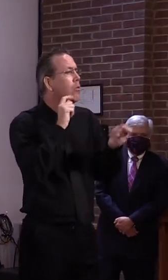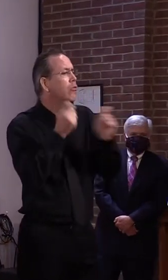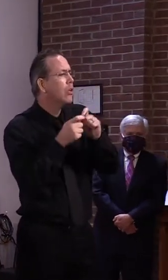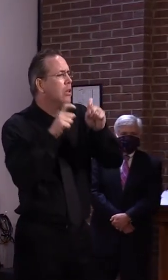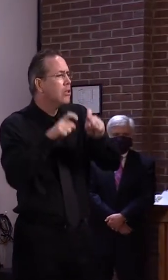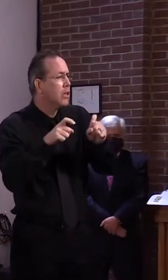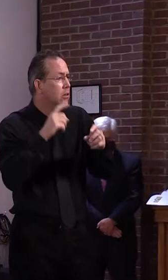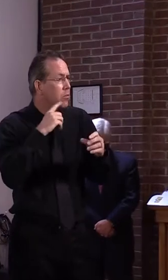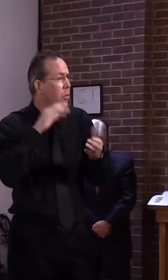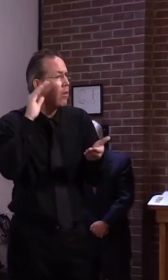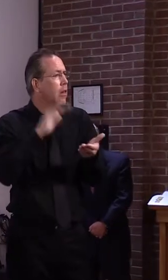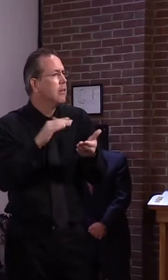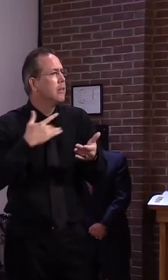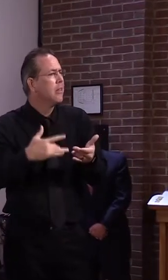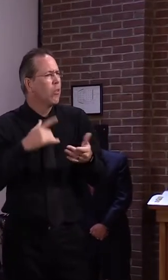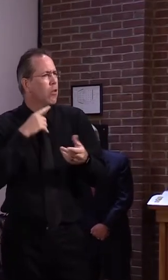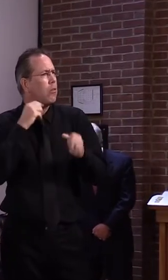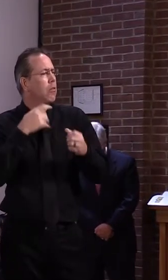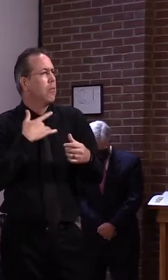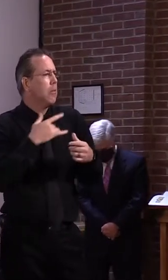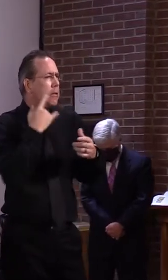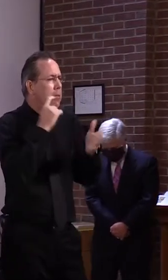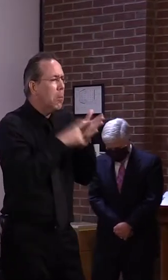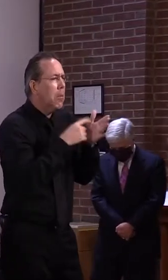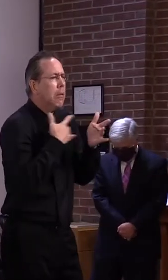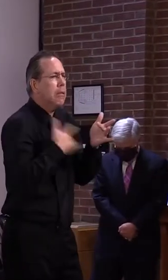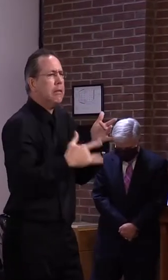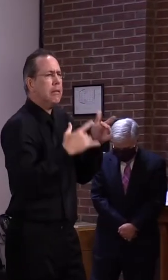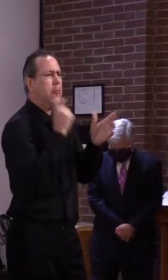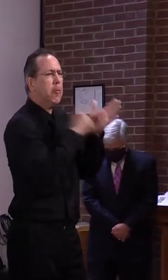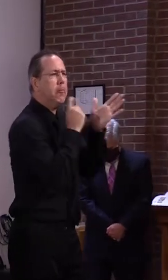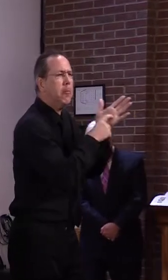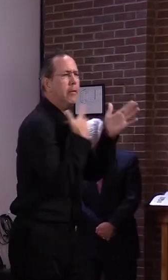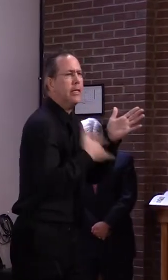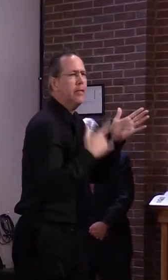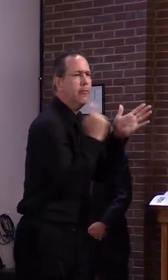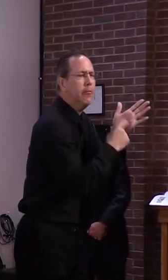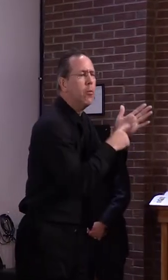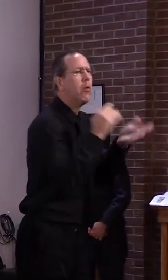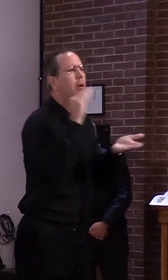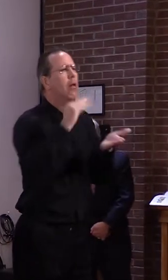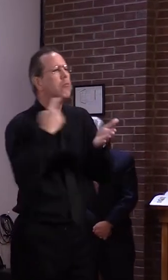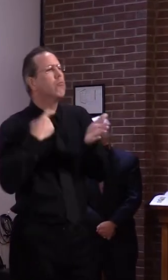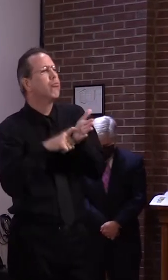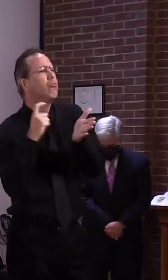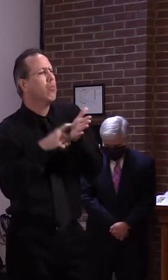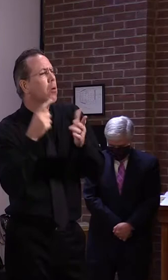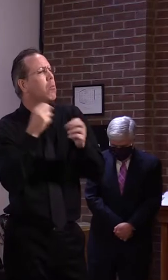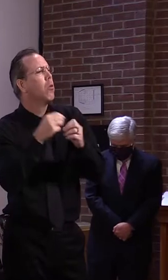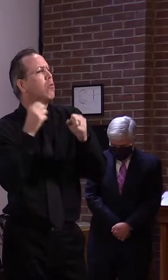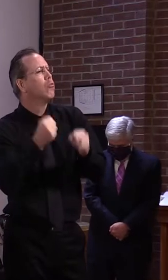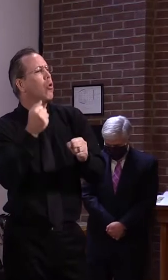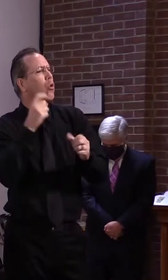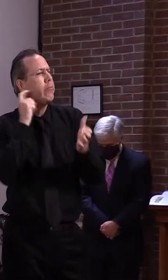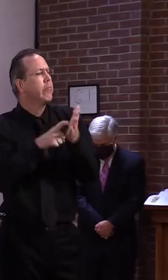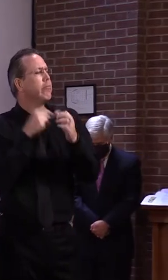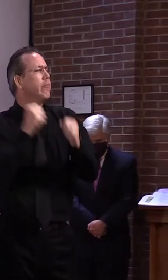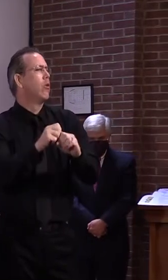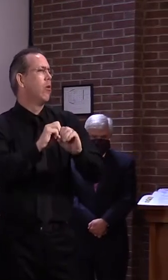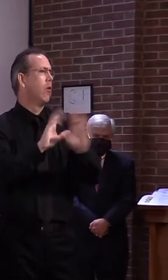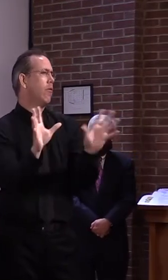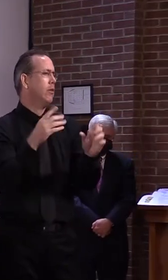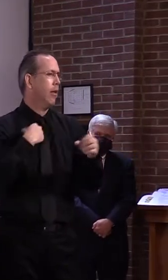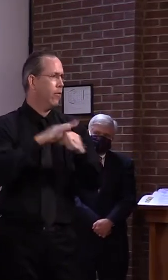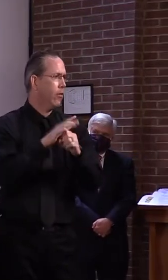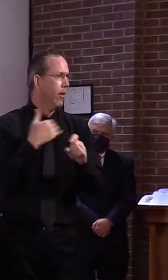the question is much broader than one individual at Harvard. I think there's at least half a dozen states that are considering moving. And the last part of the question,